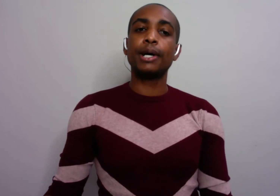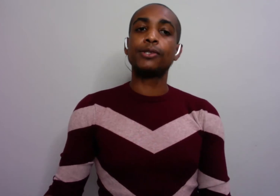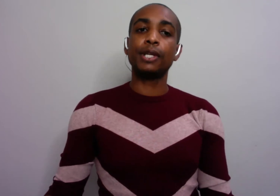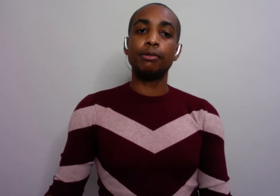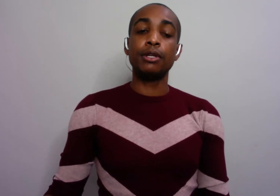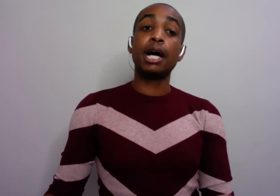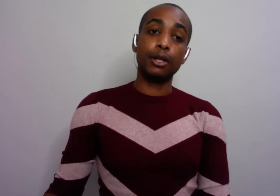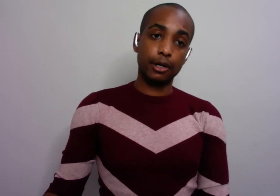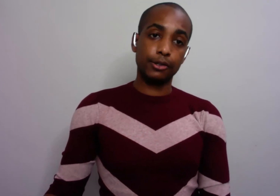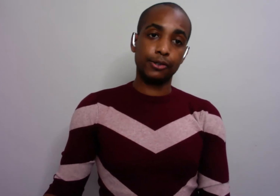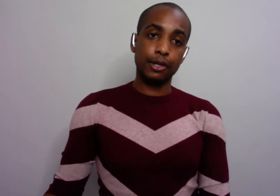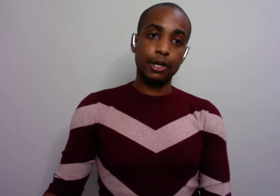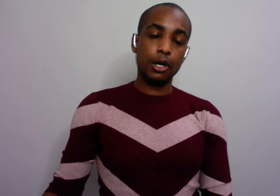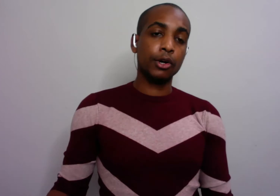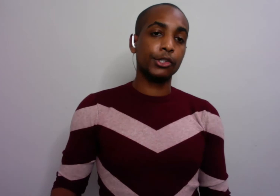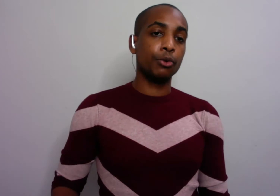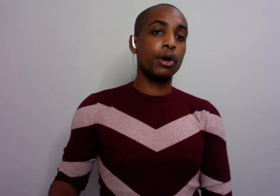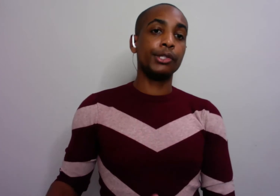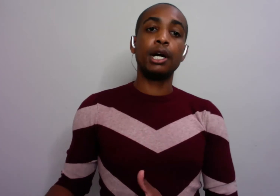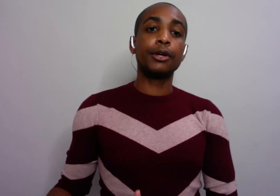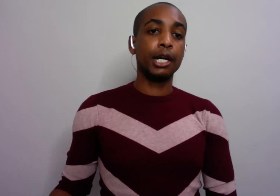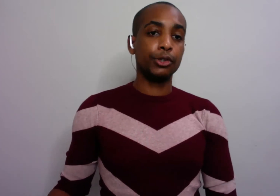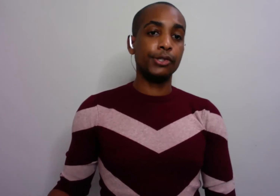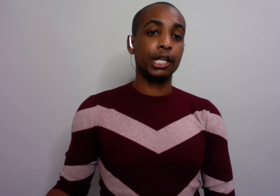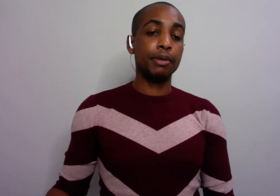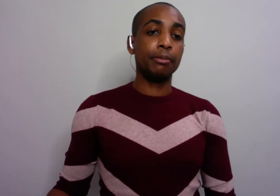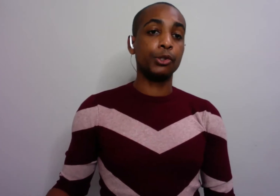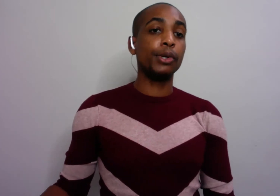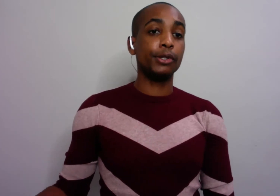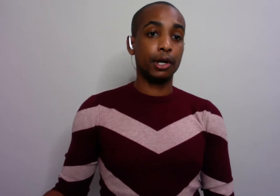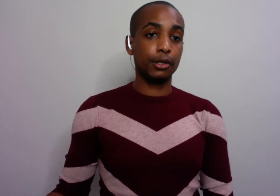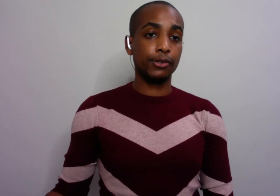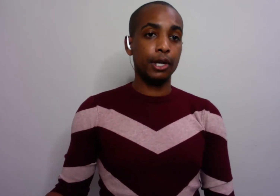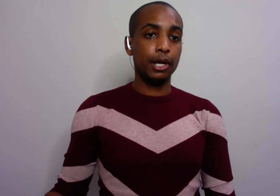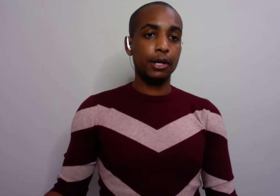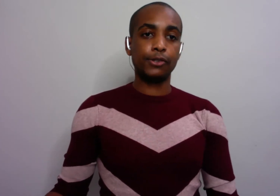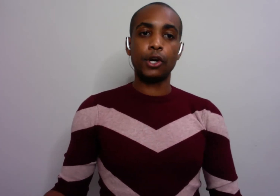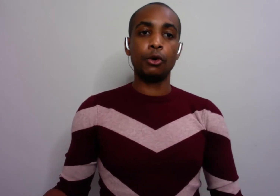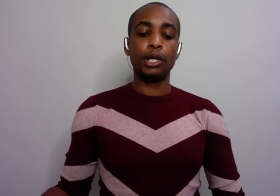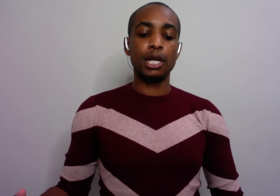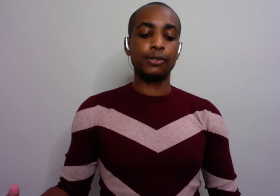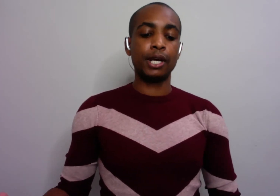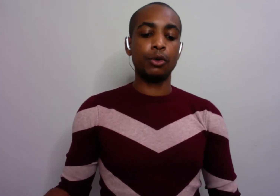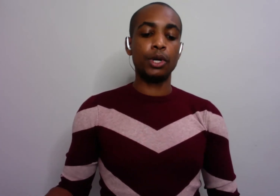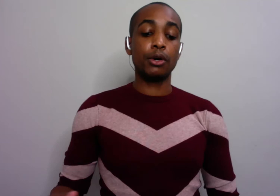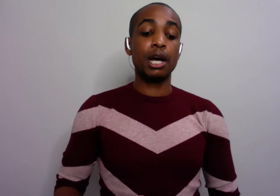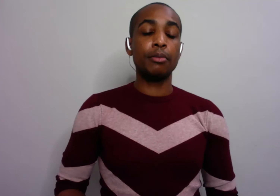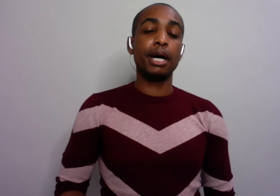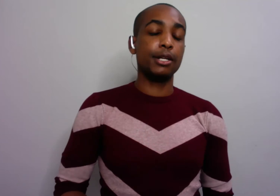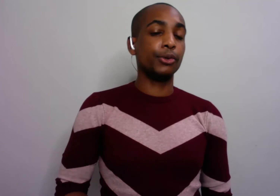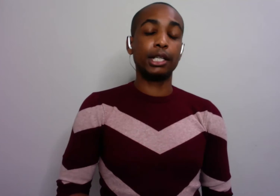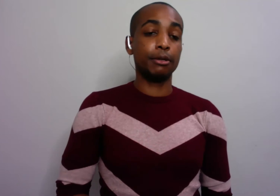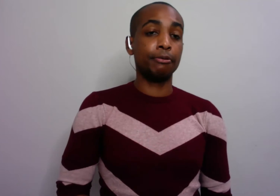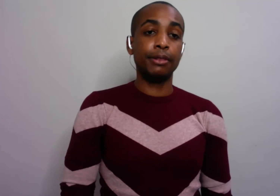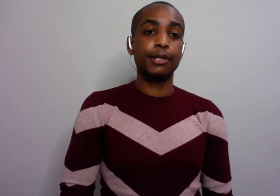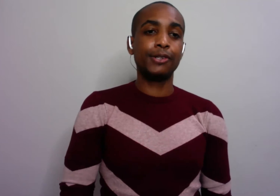the US saved $9. Across the world, in other countries, it can be up to $20. And so when it said we don't have the